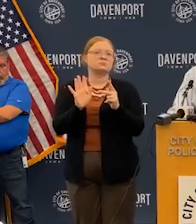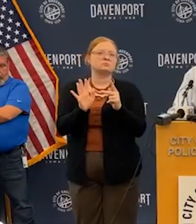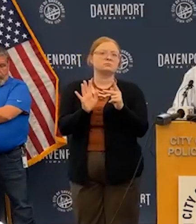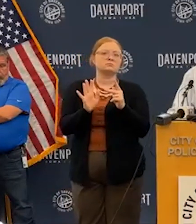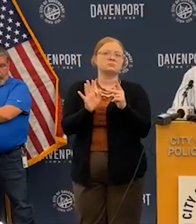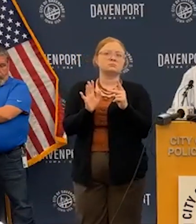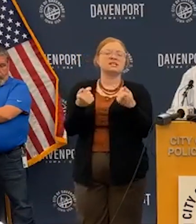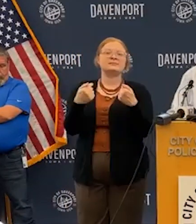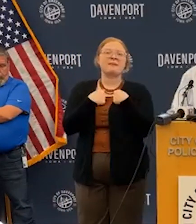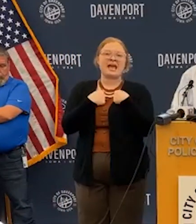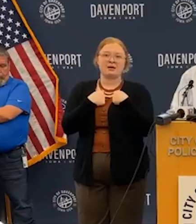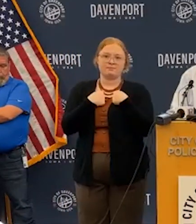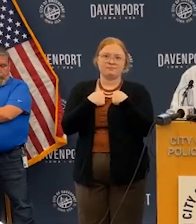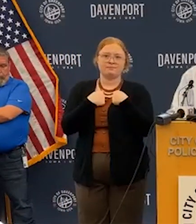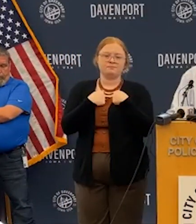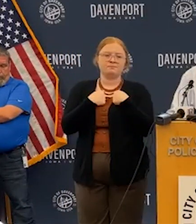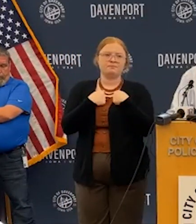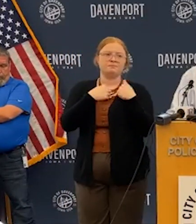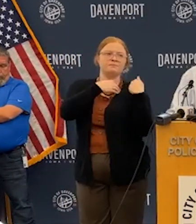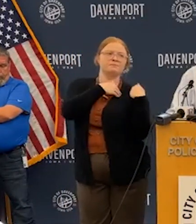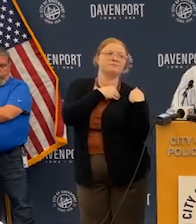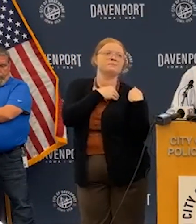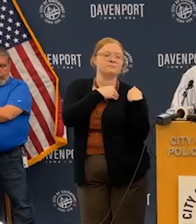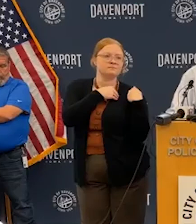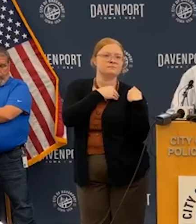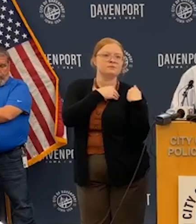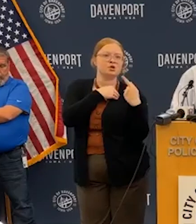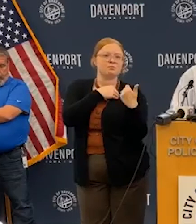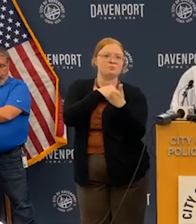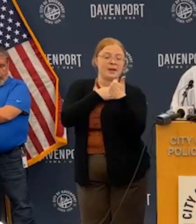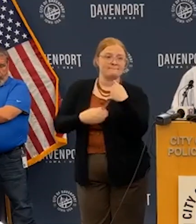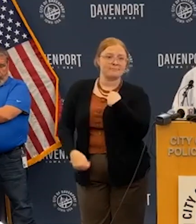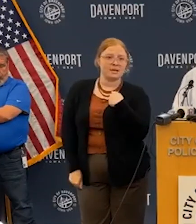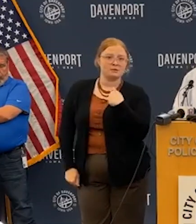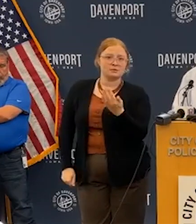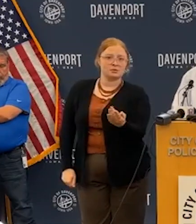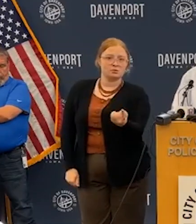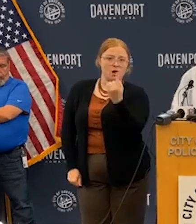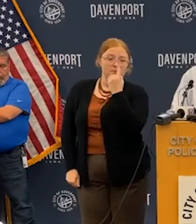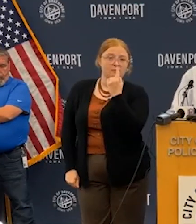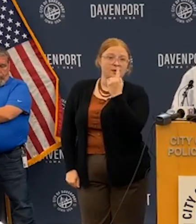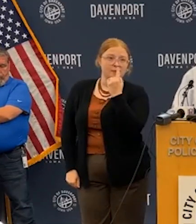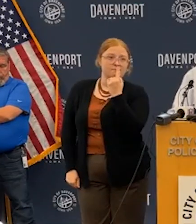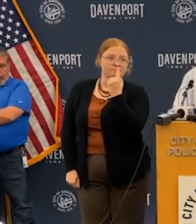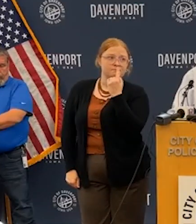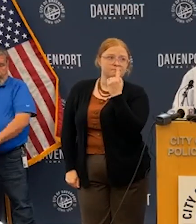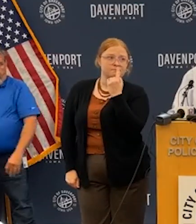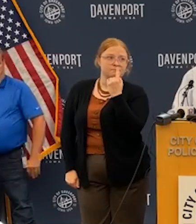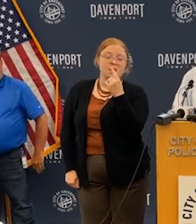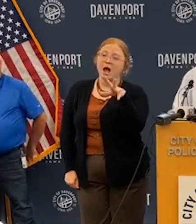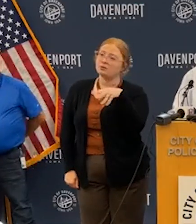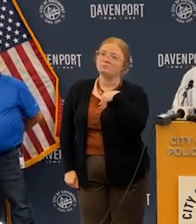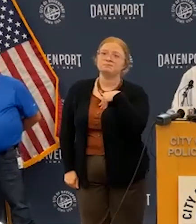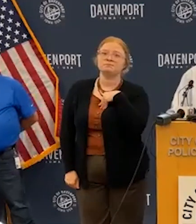You talk to me. And some are. And I'll take that. And I'm going to stand here and continue to take